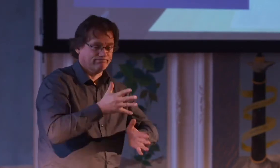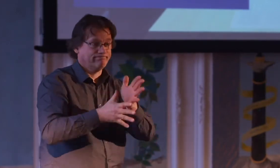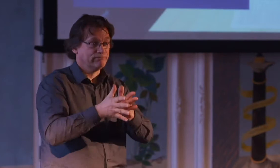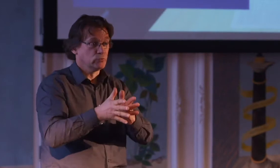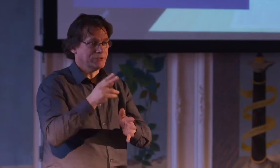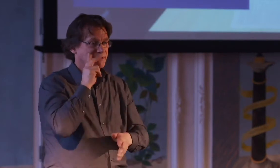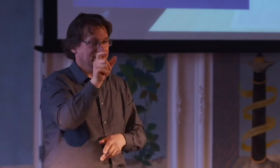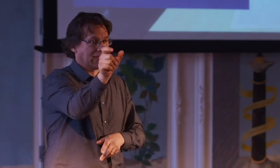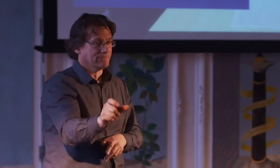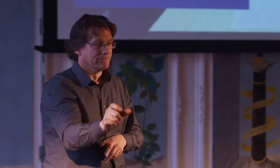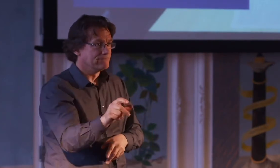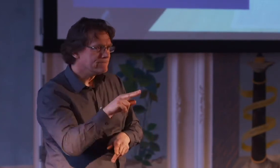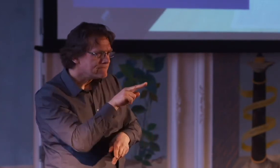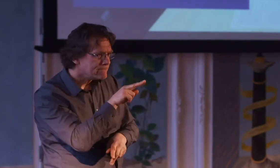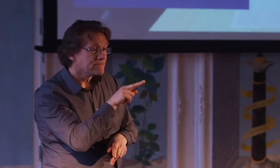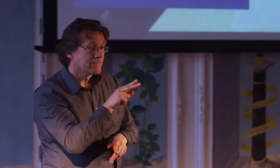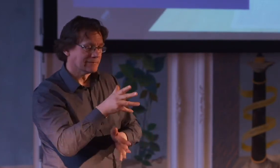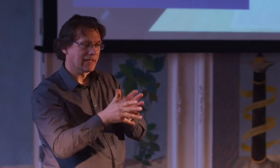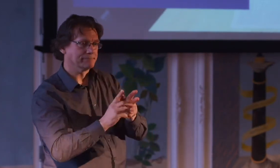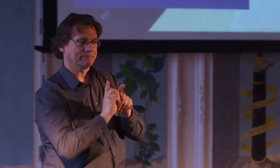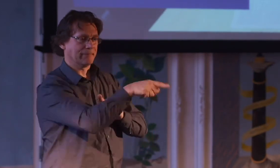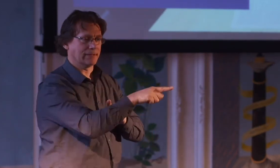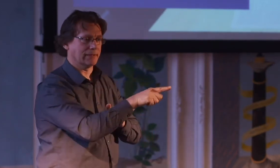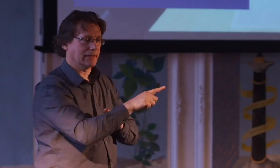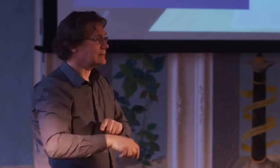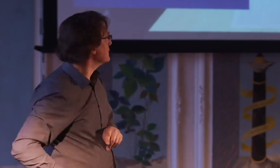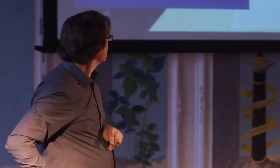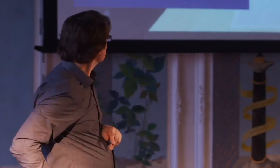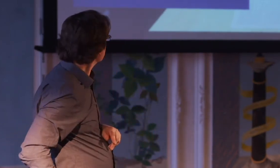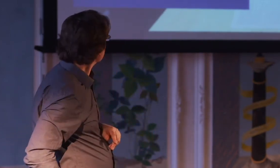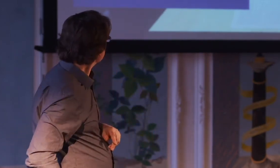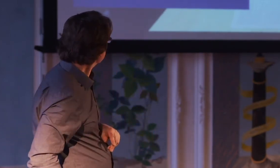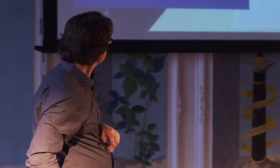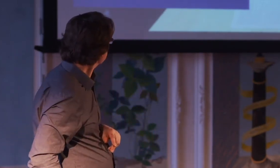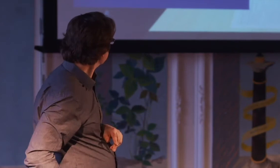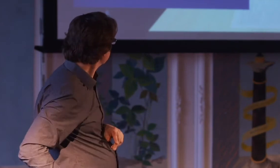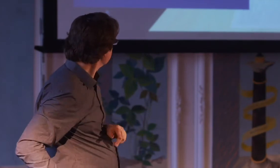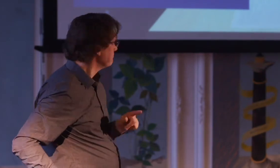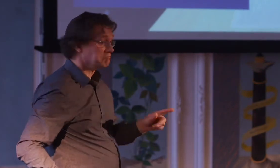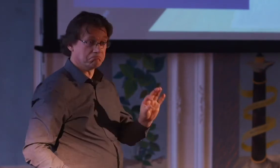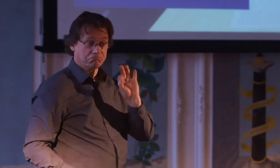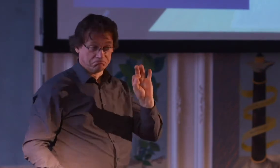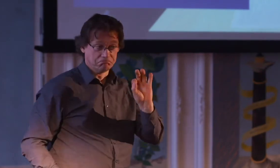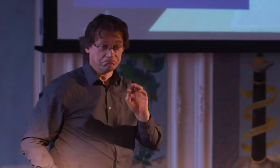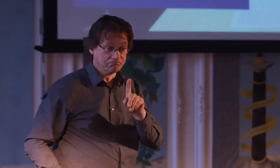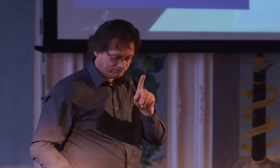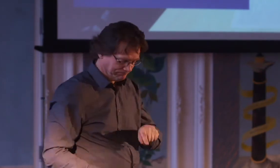so you have a communication support worker who is reading an English text and signing the questions to the pupil who responds in sign language.